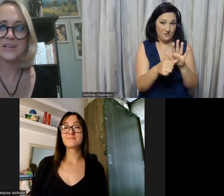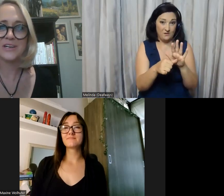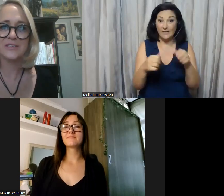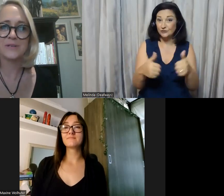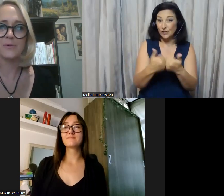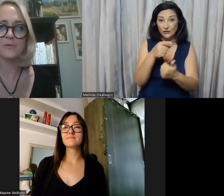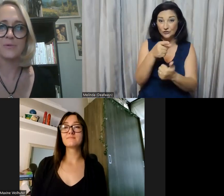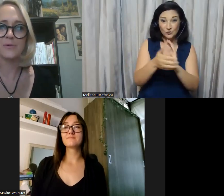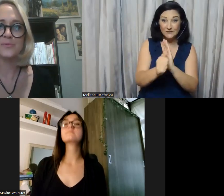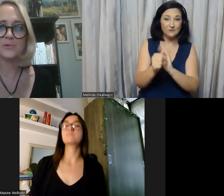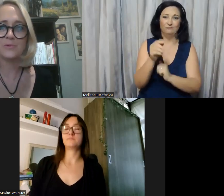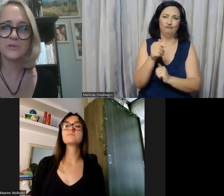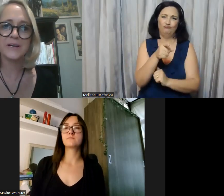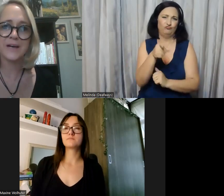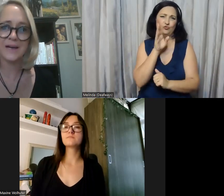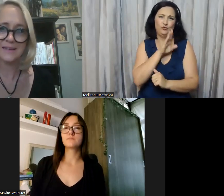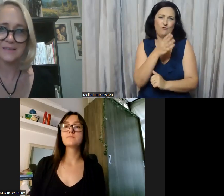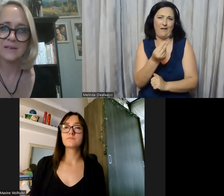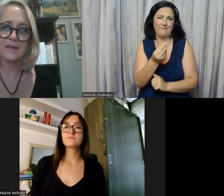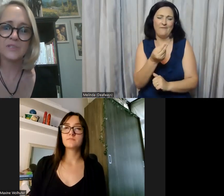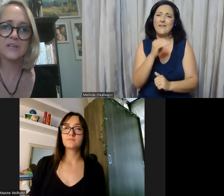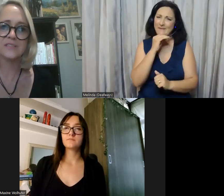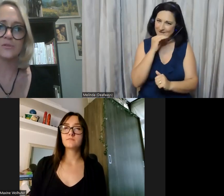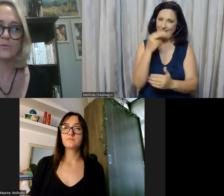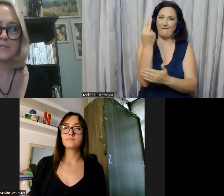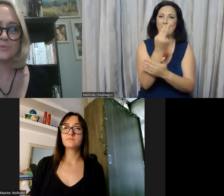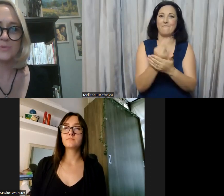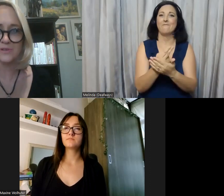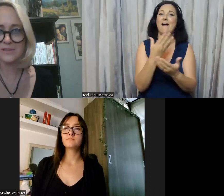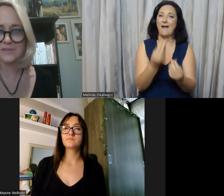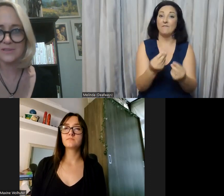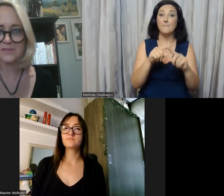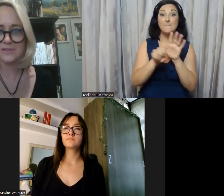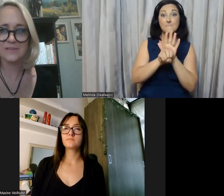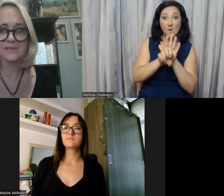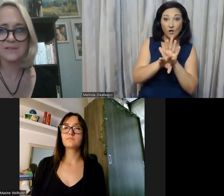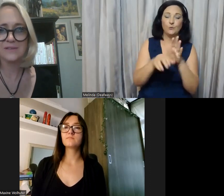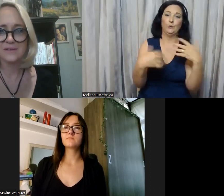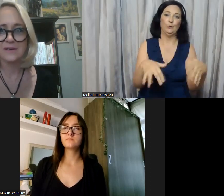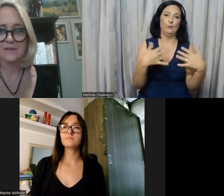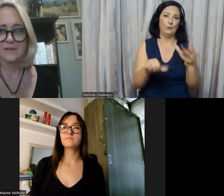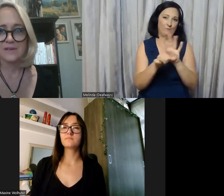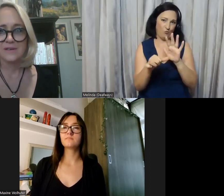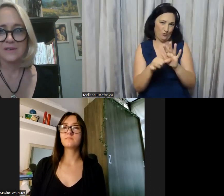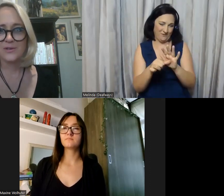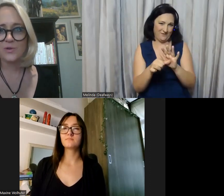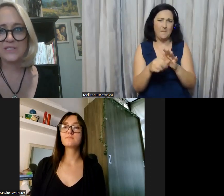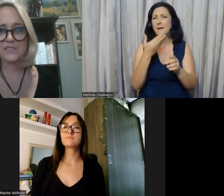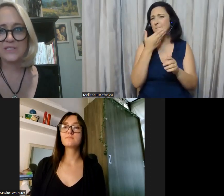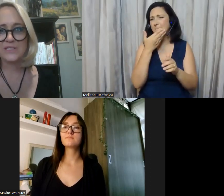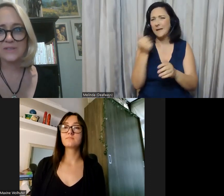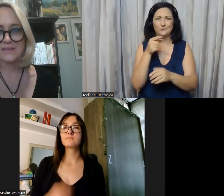with what you create. The challenge is always to market it. So all the best with